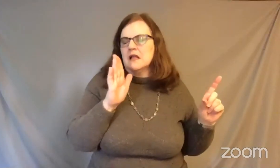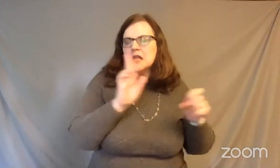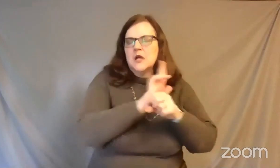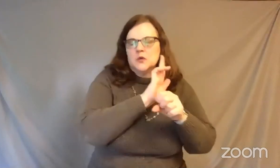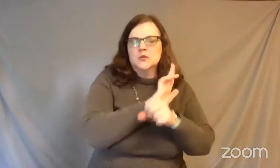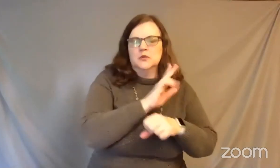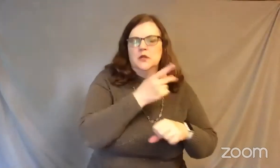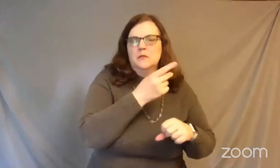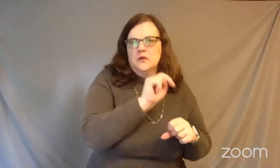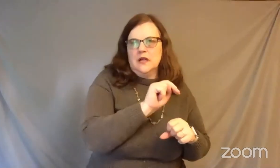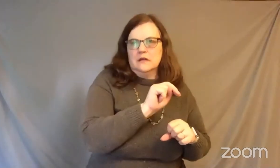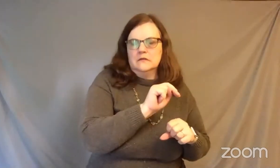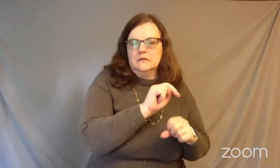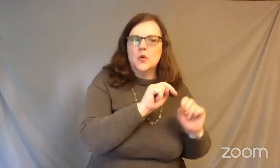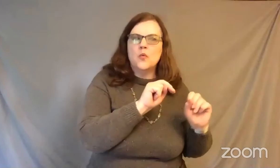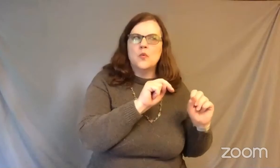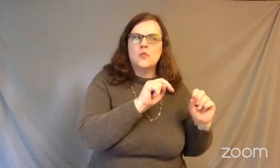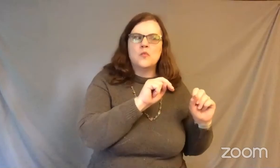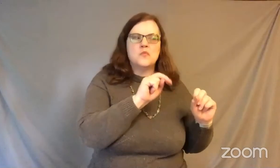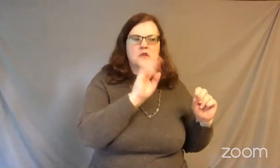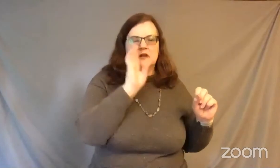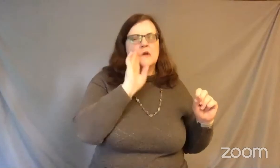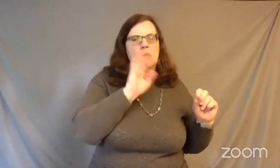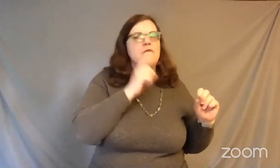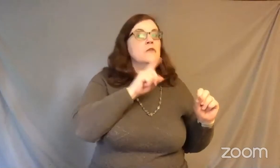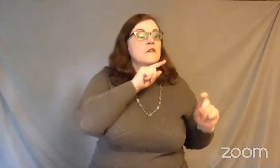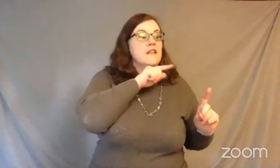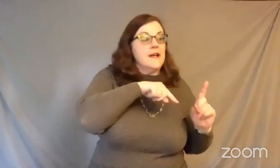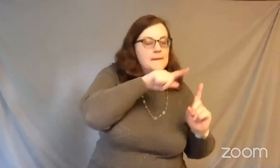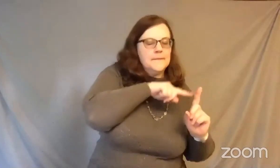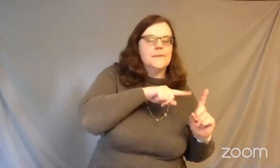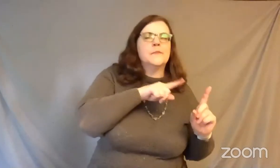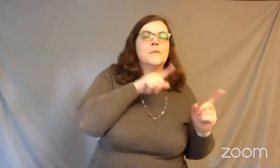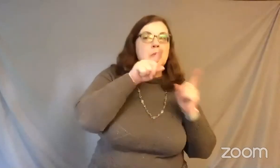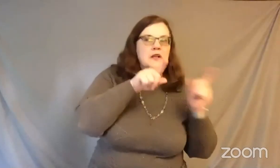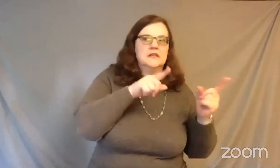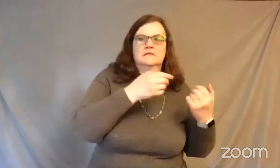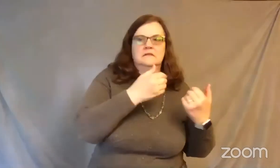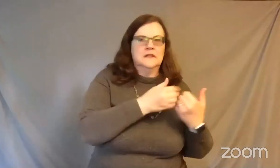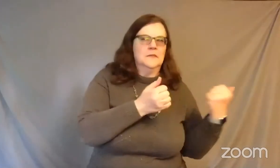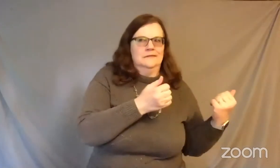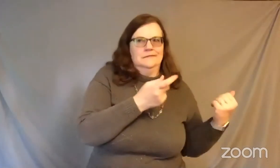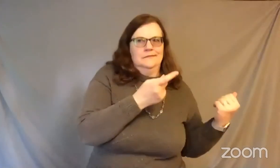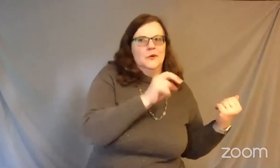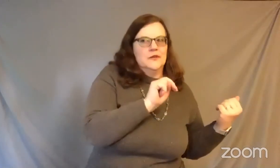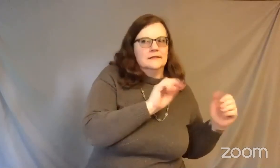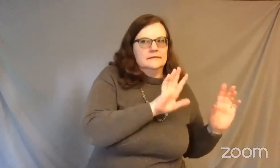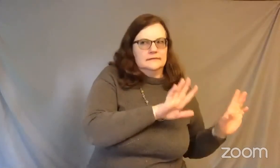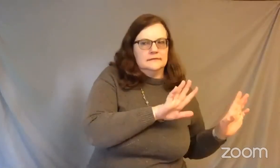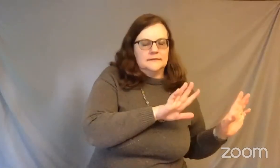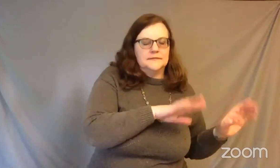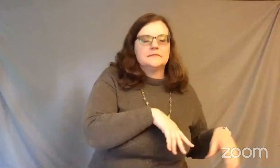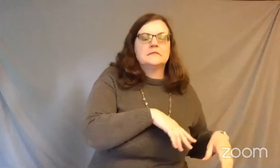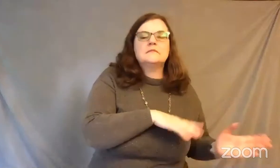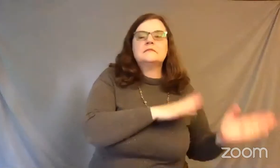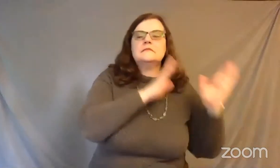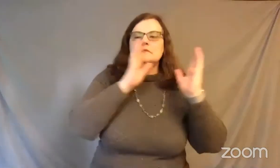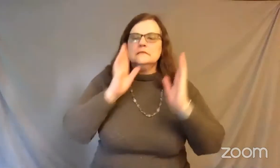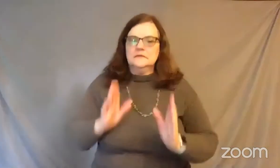they still use a pronominal system. They're using the spoken language and using pronouns. So the function of pointing and the function